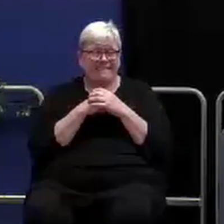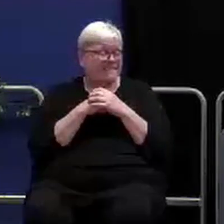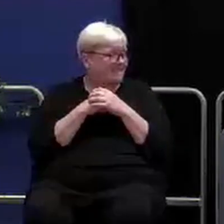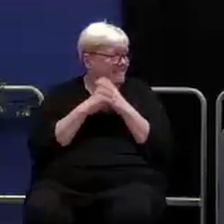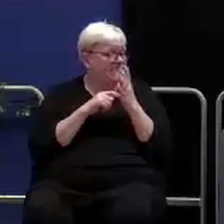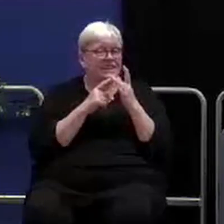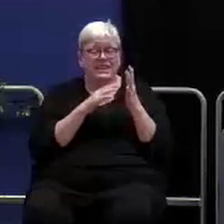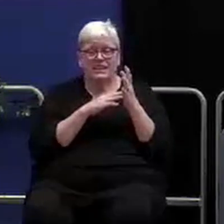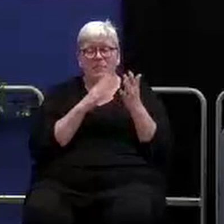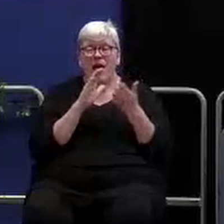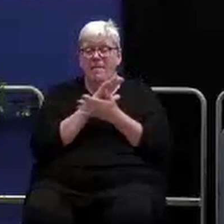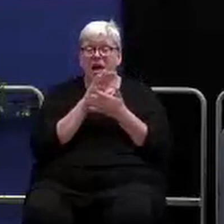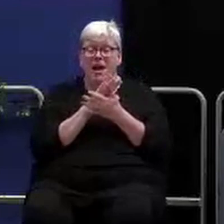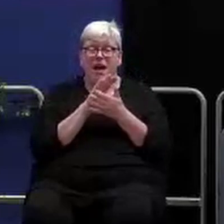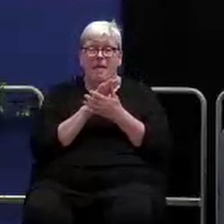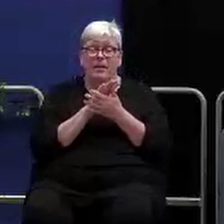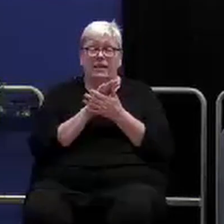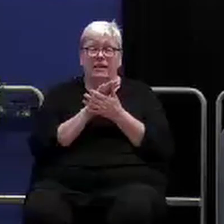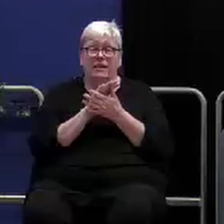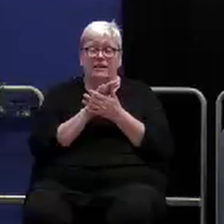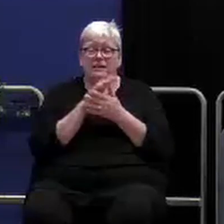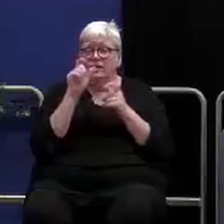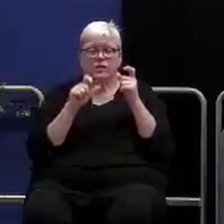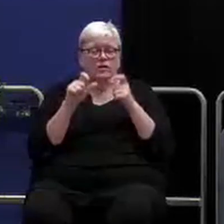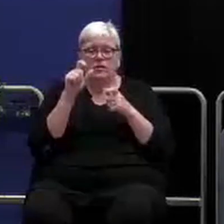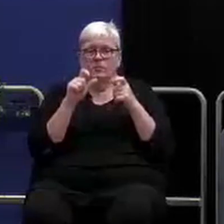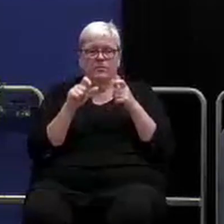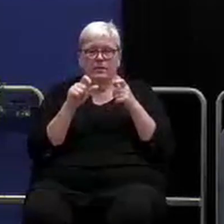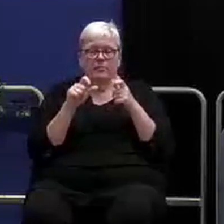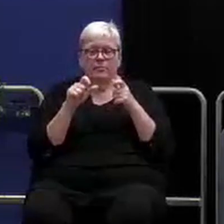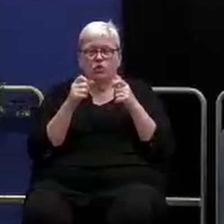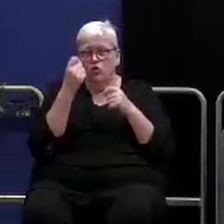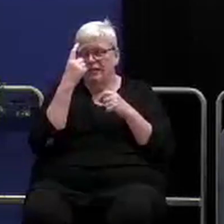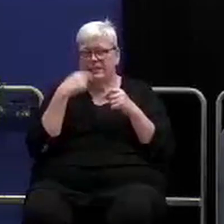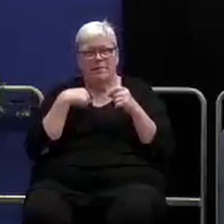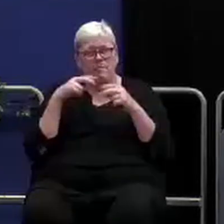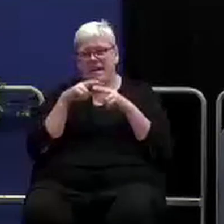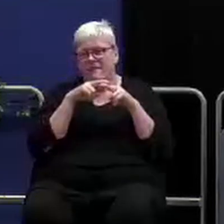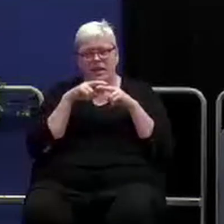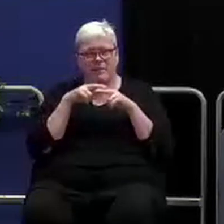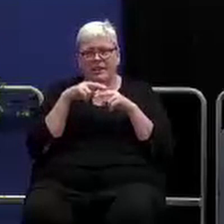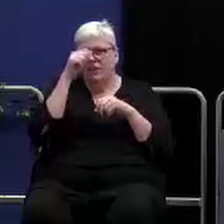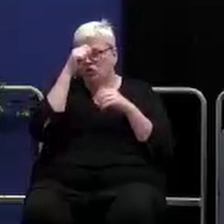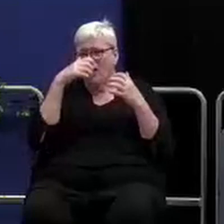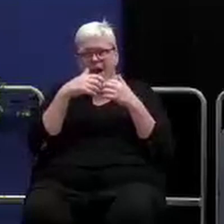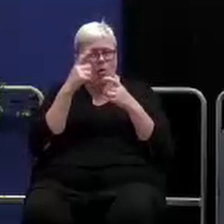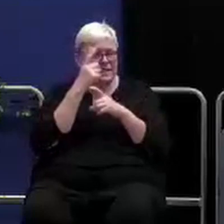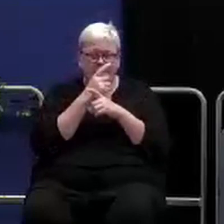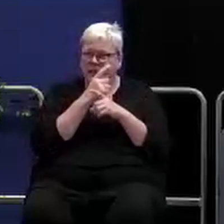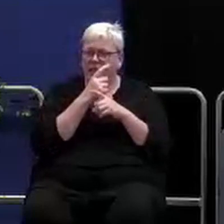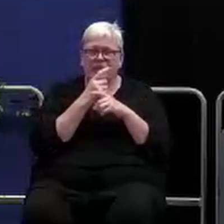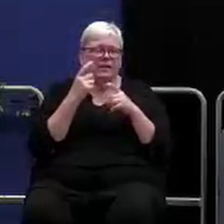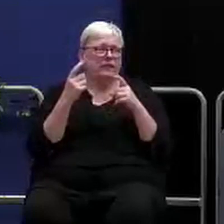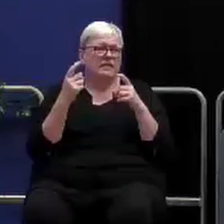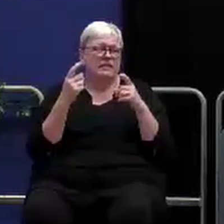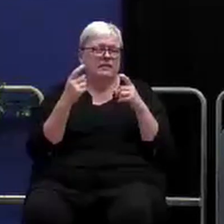I'm actually delighted that the only people who realize my book are funny are my family, because they know how I speak, and most of I mean,